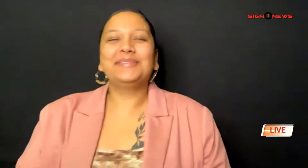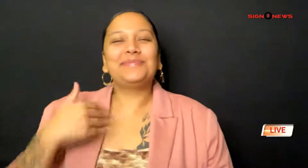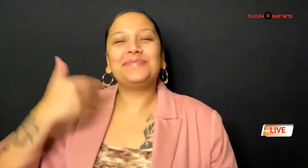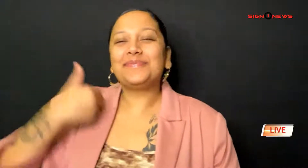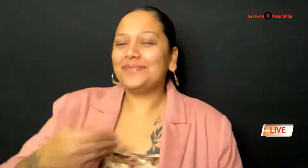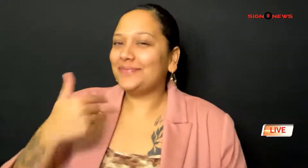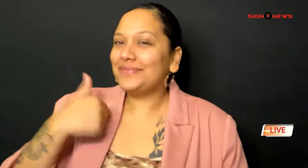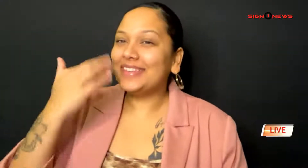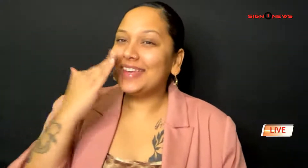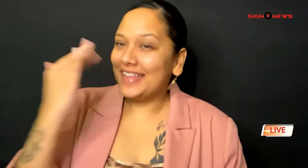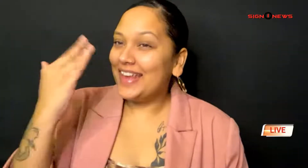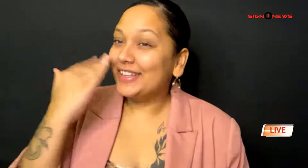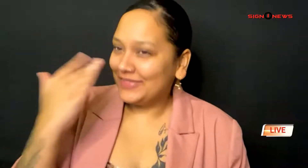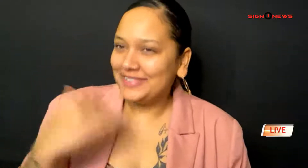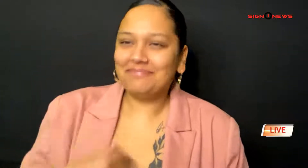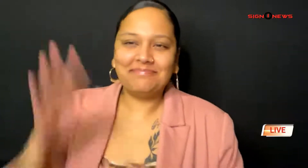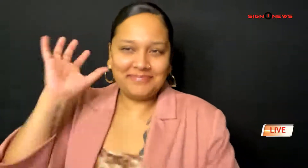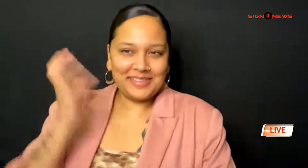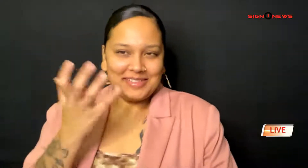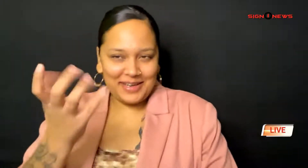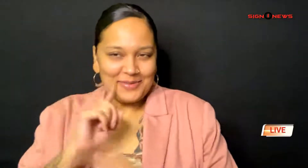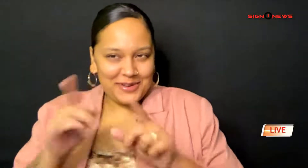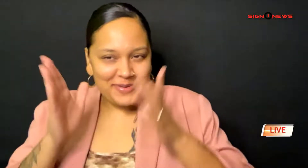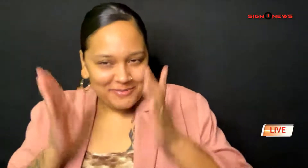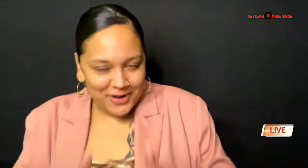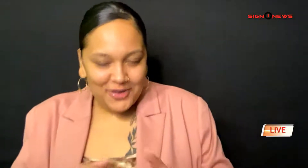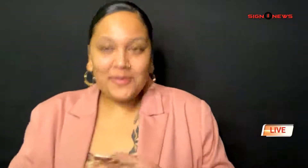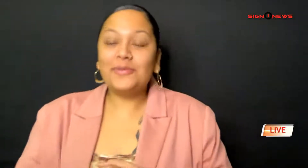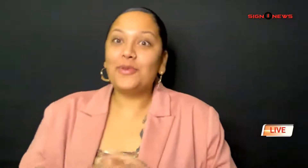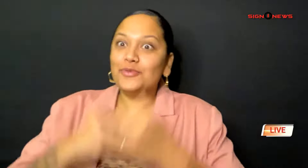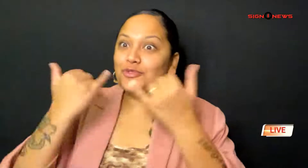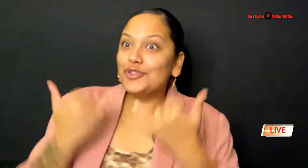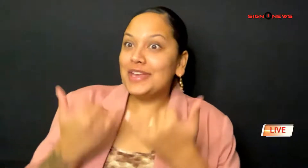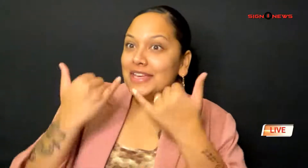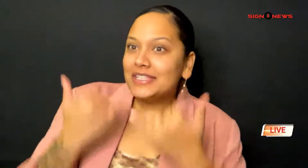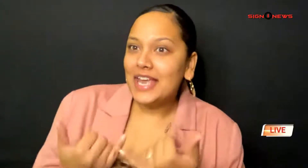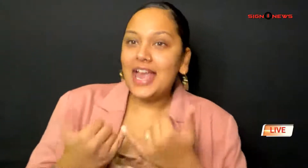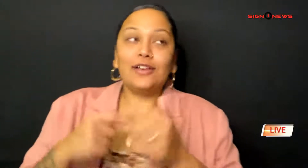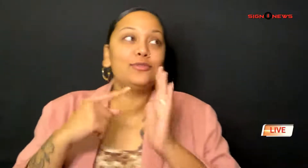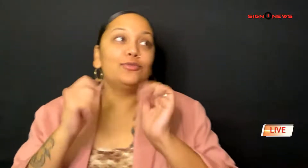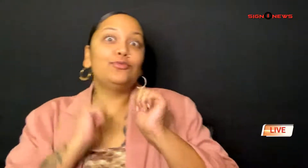We are finally back. I'm Sign1News anchor, Gatry Persaud.